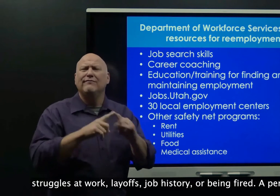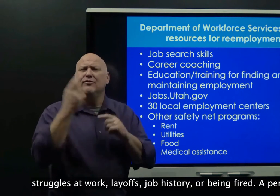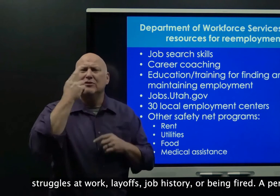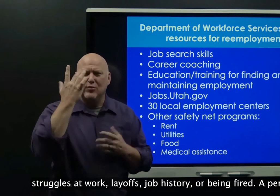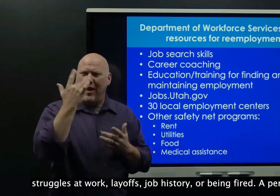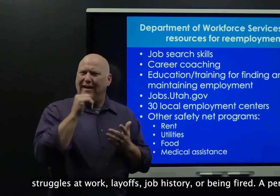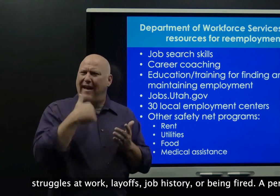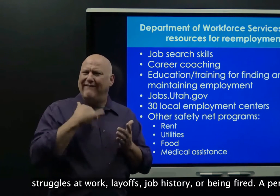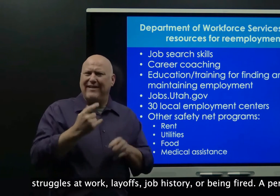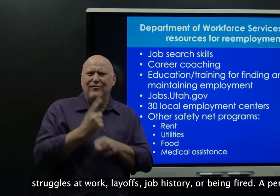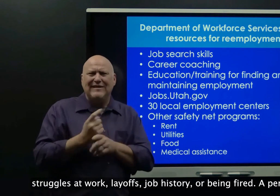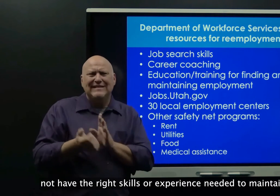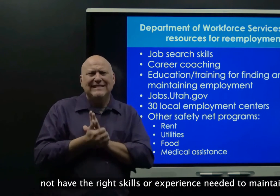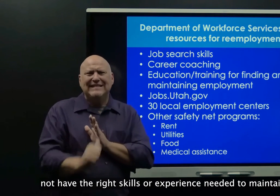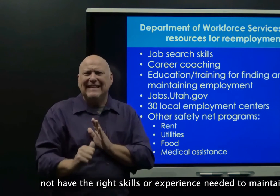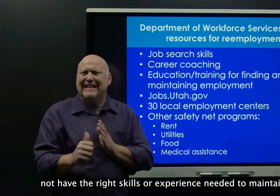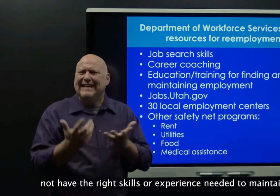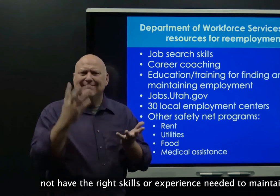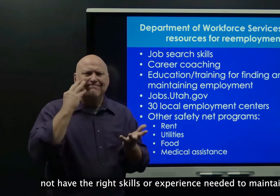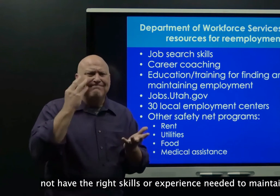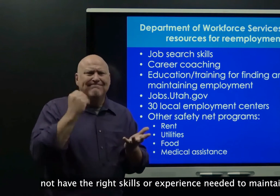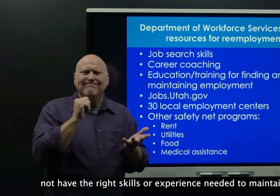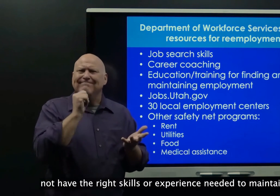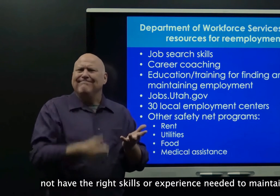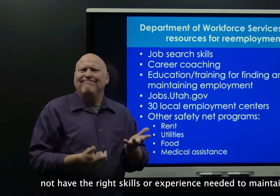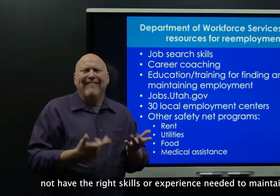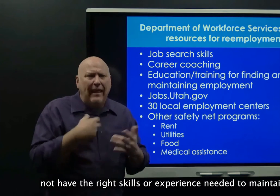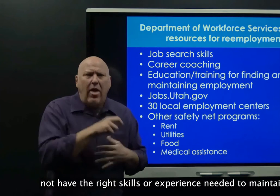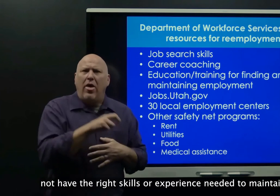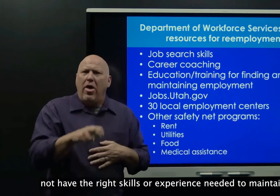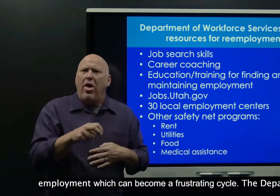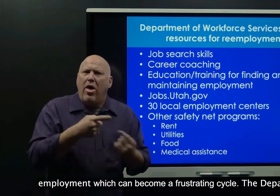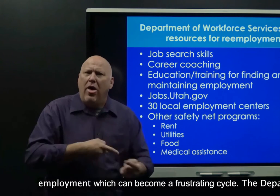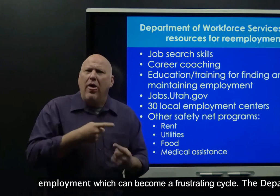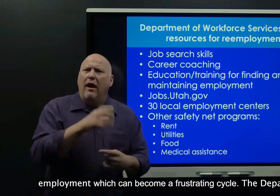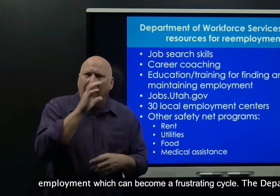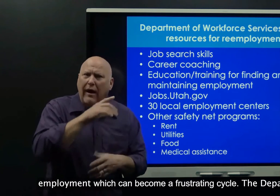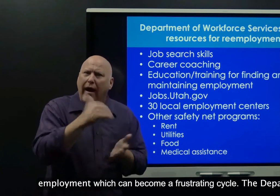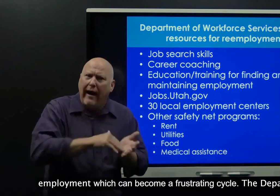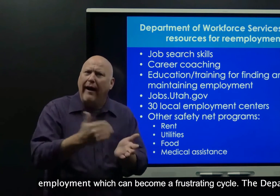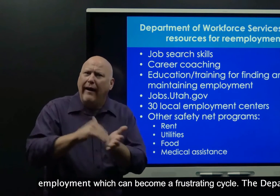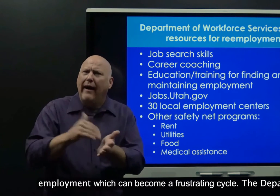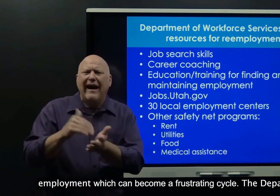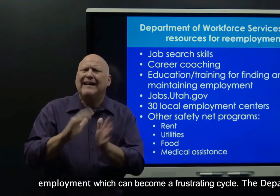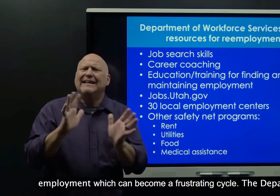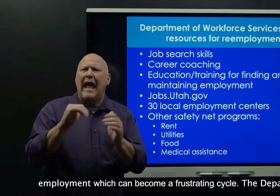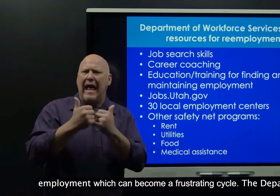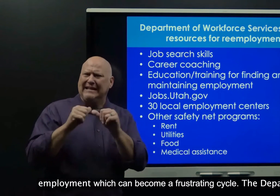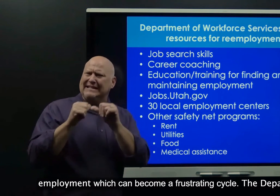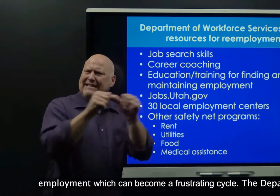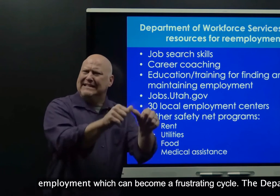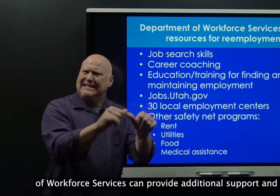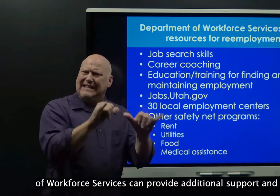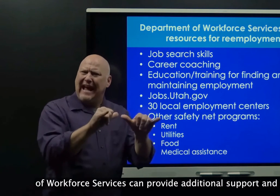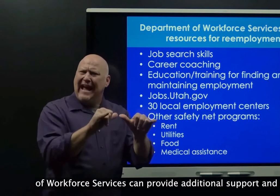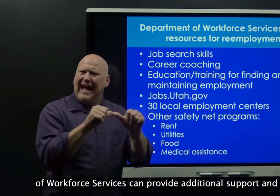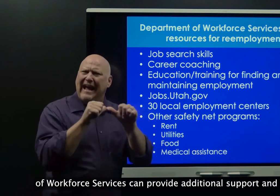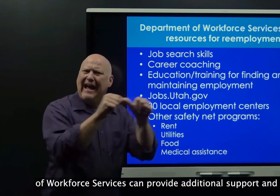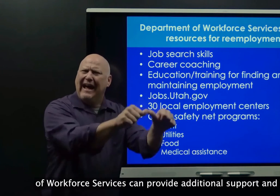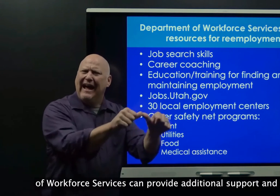fired. A person may not have the right skills or experience needed to maintain their employment, which can become a frustrating cycle. The Department of Workforce Services can provide